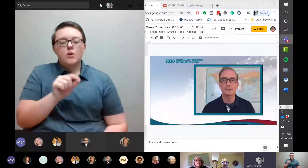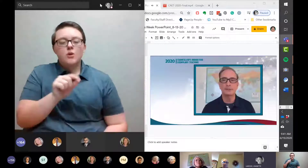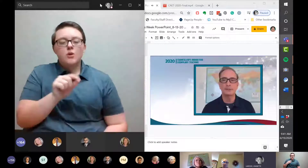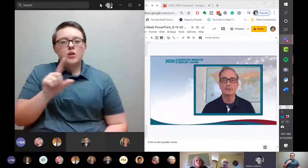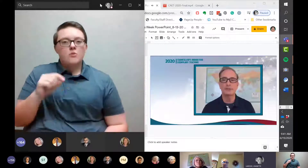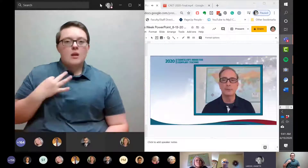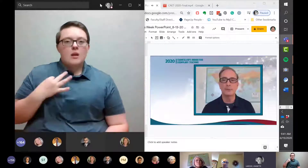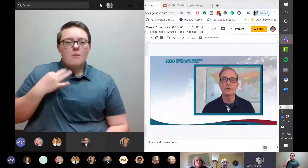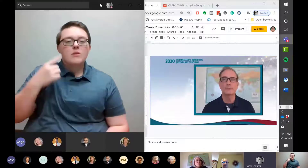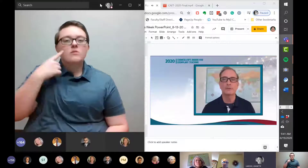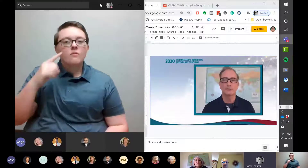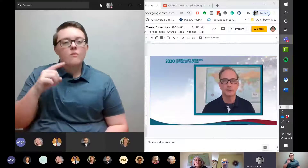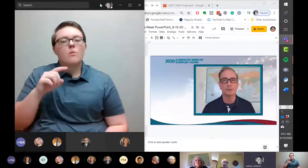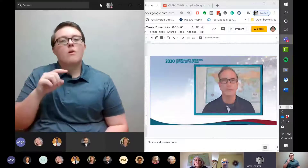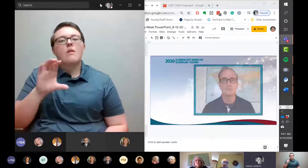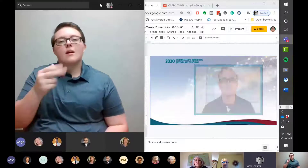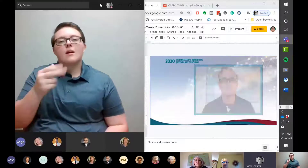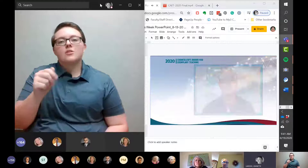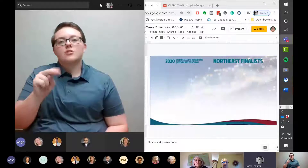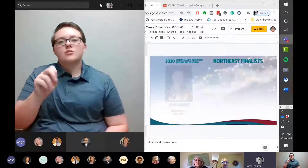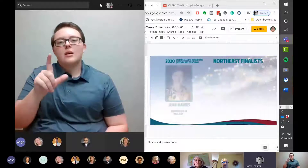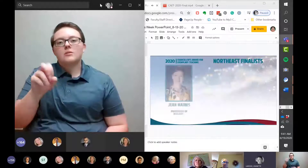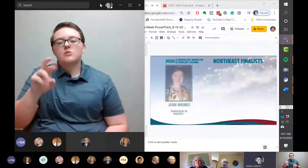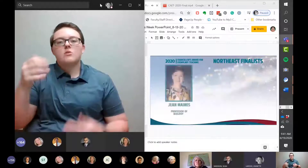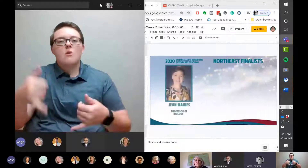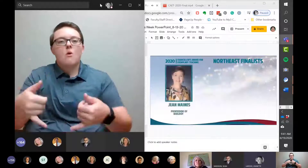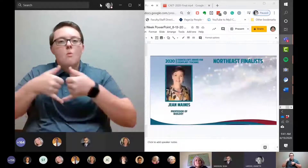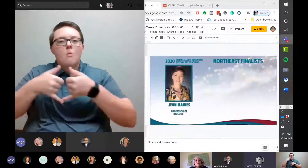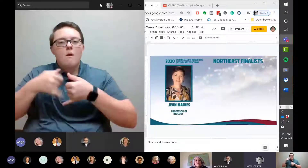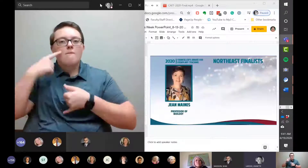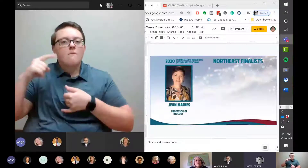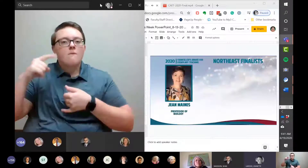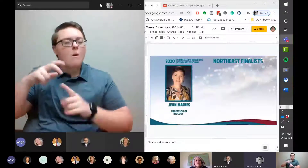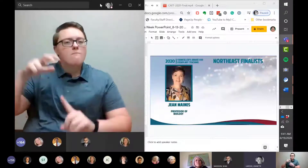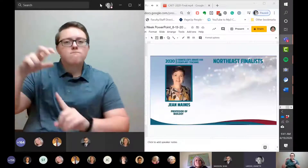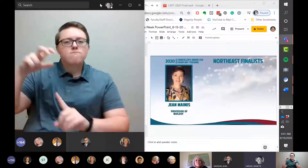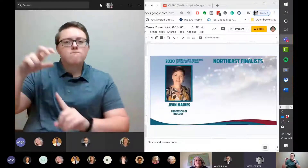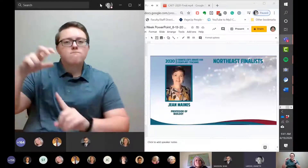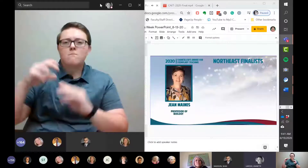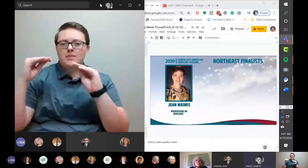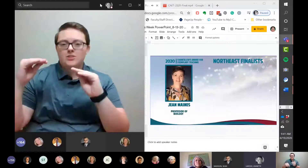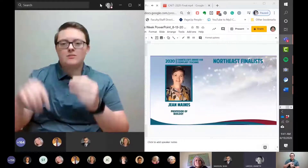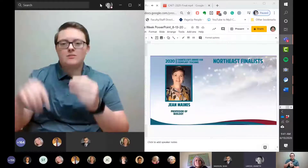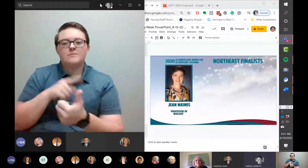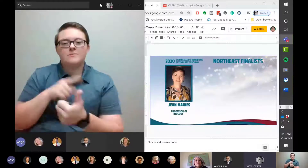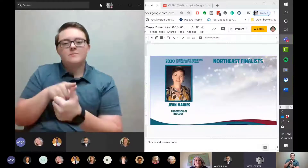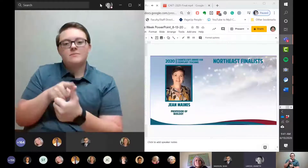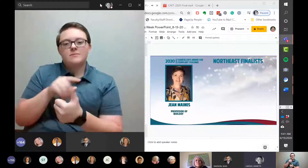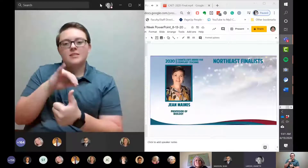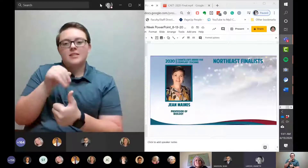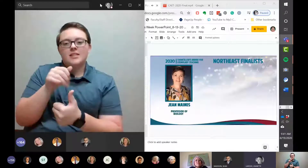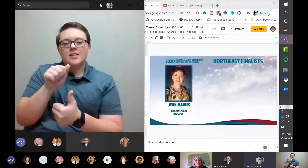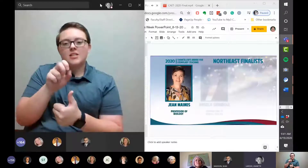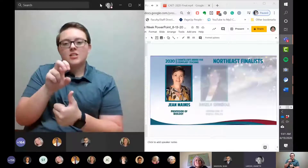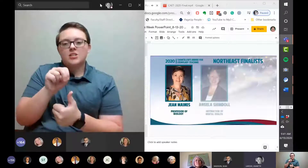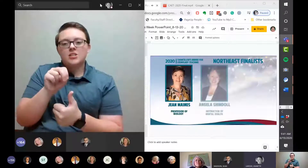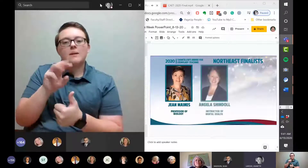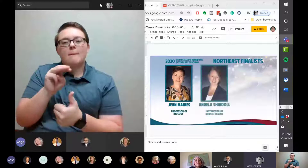for the Chancellors Award for Exemplary Teaching. Dr. Jean Maines, Professor of